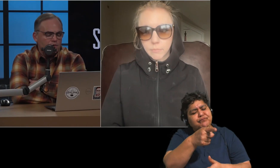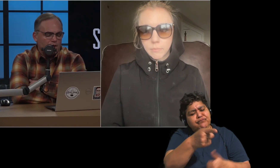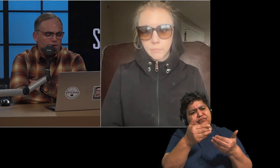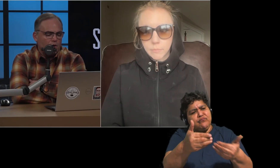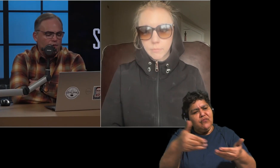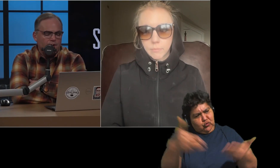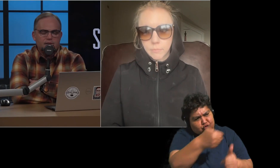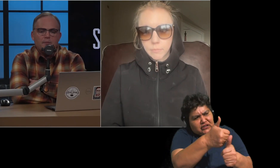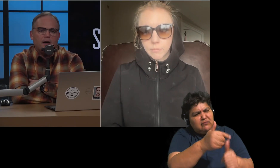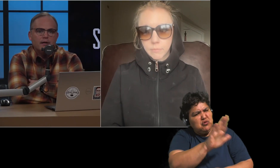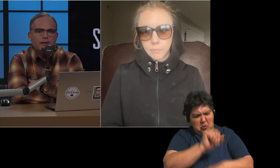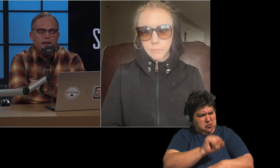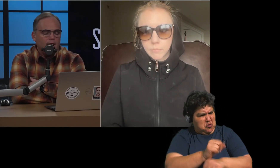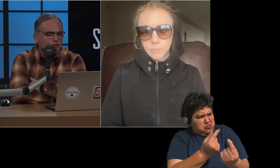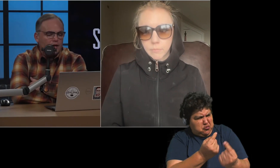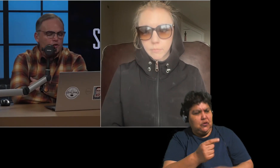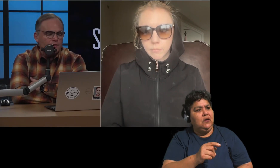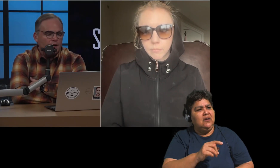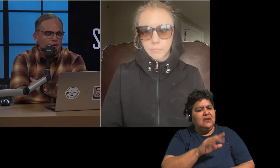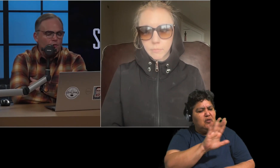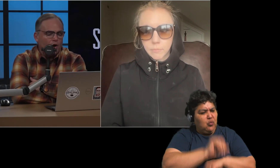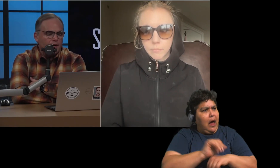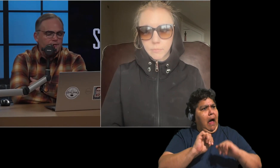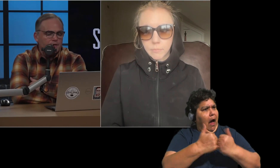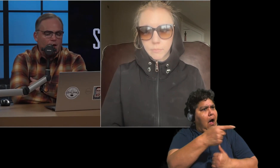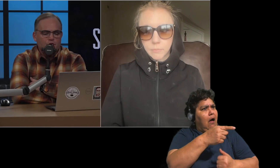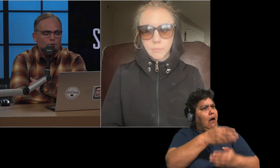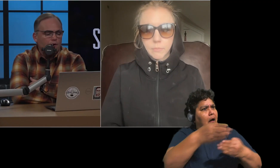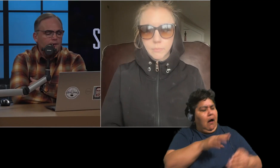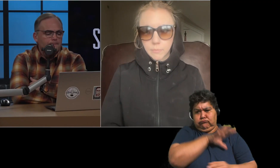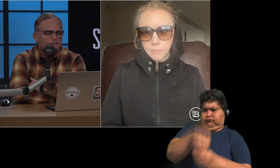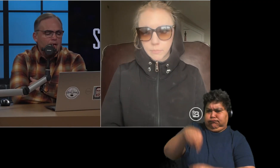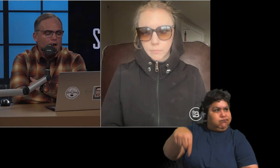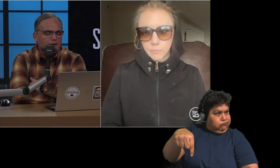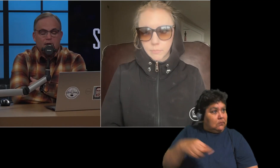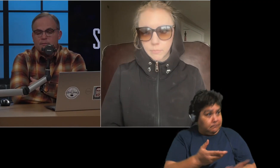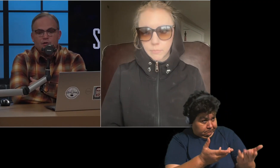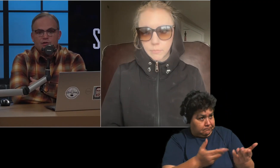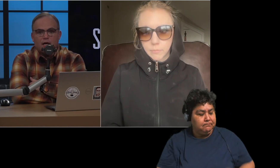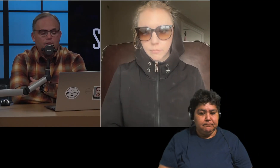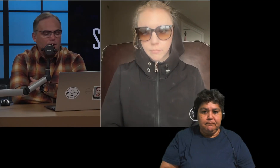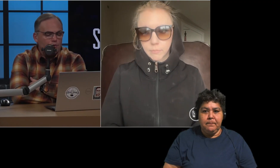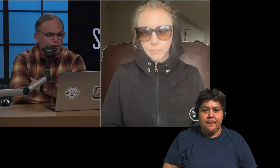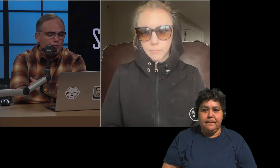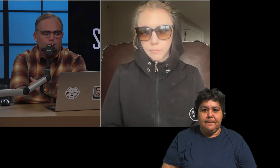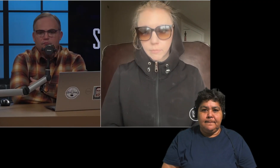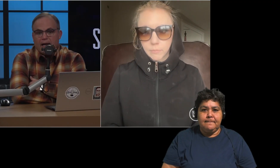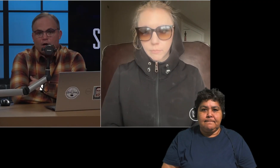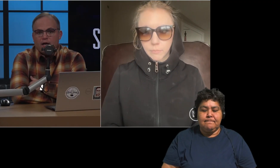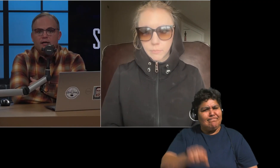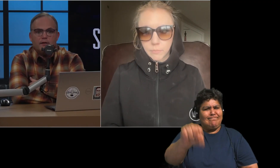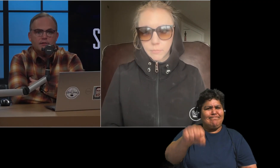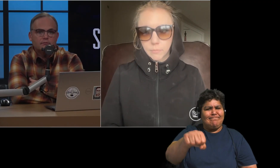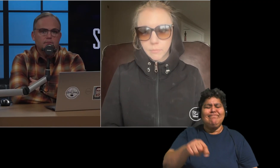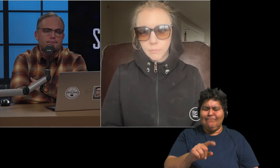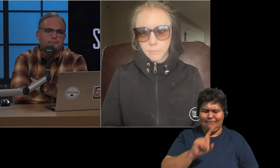means. So let's start with this. How about an introduction to our audience about your work? Tell us about yourself, what you do, and how